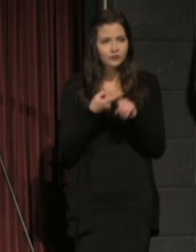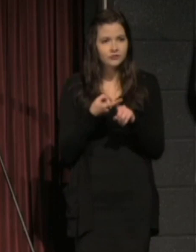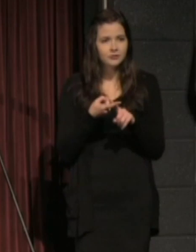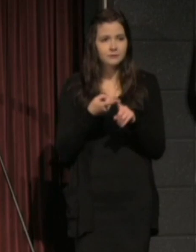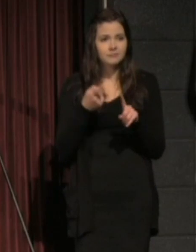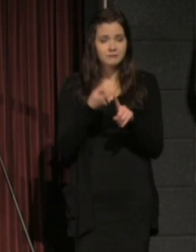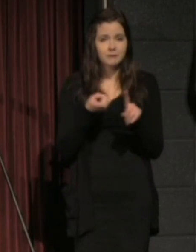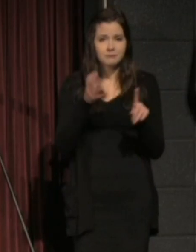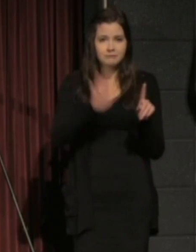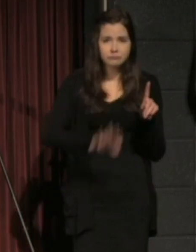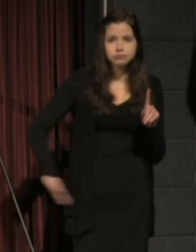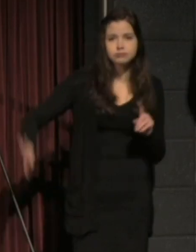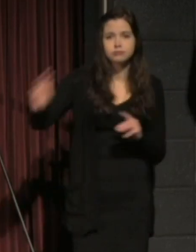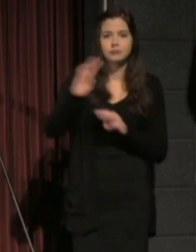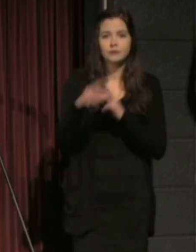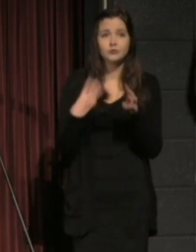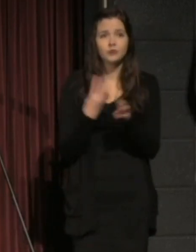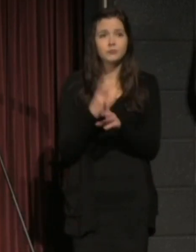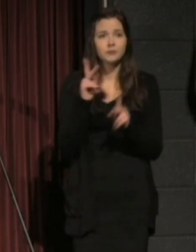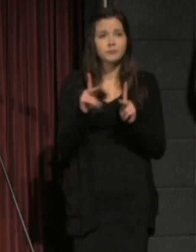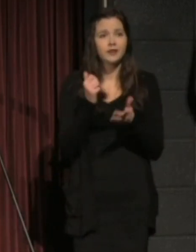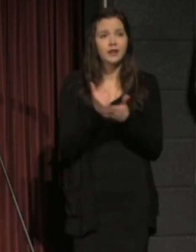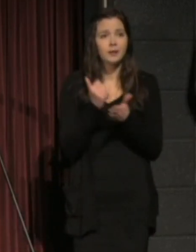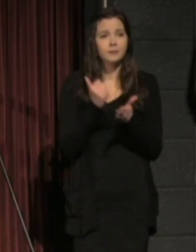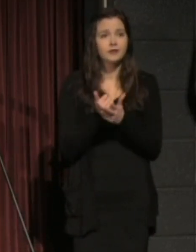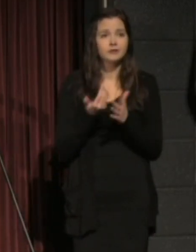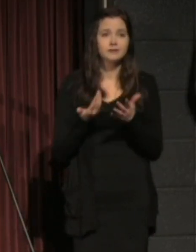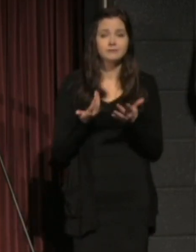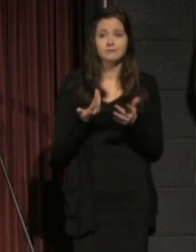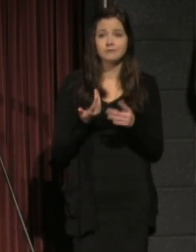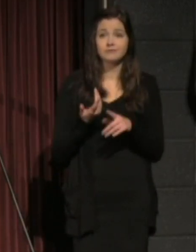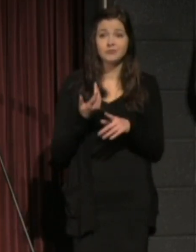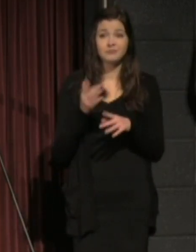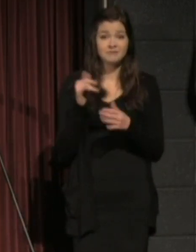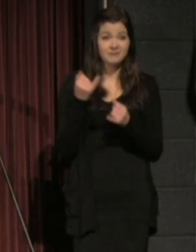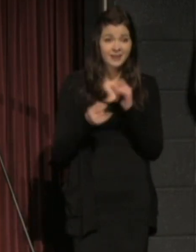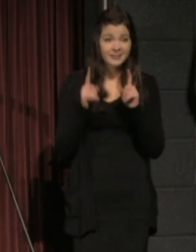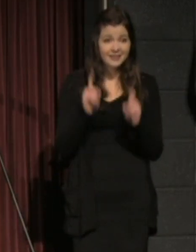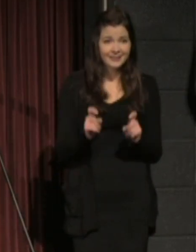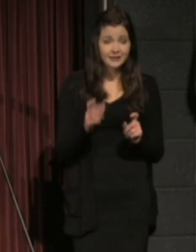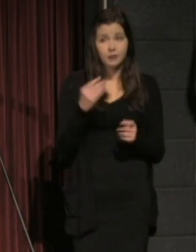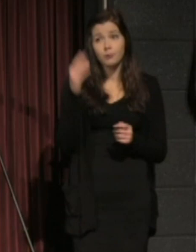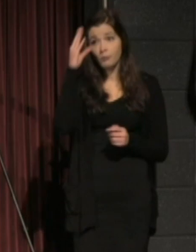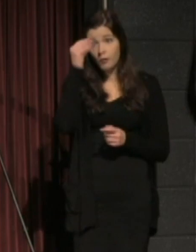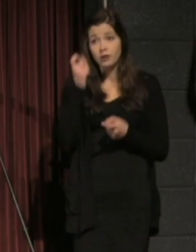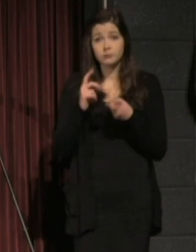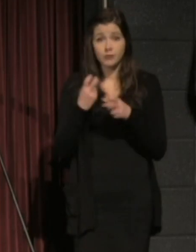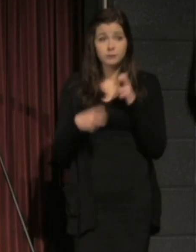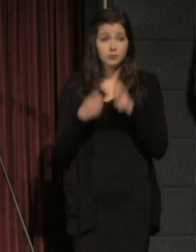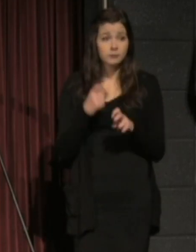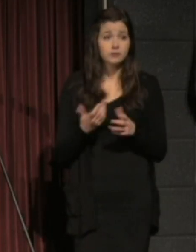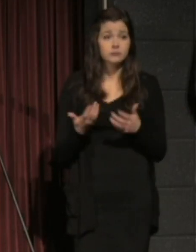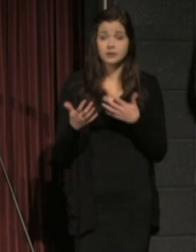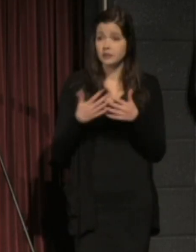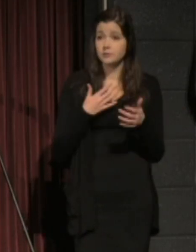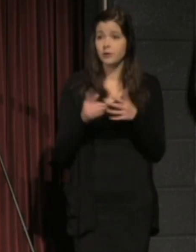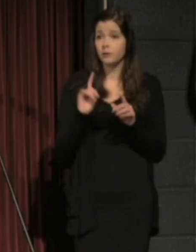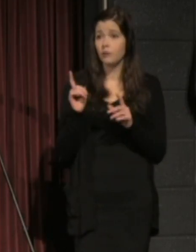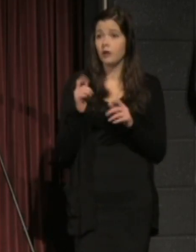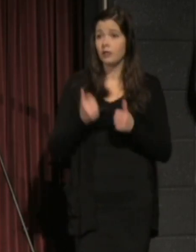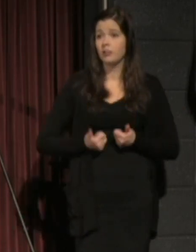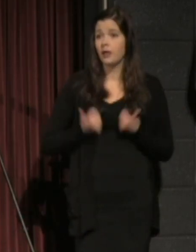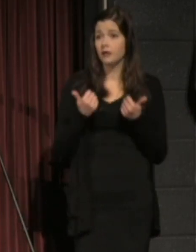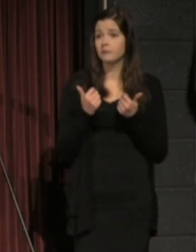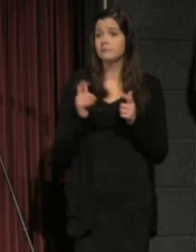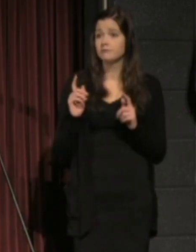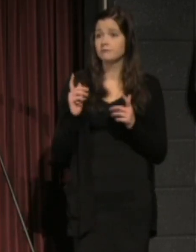world. These are people that have helped me through everything, from finals to boy problems. And I know that no matter where life takes us, I will